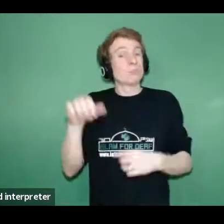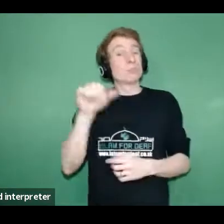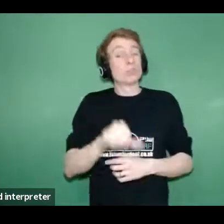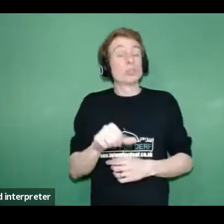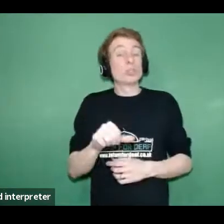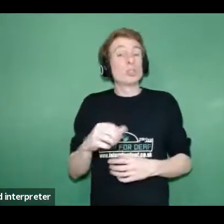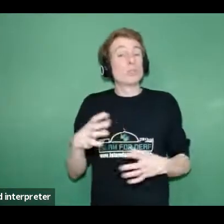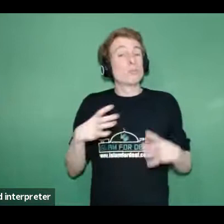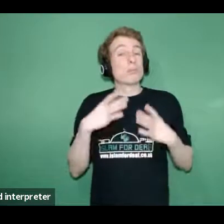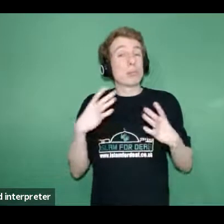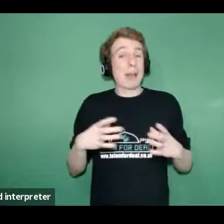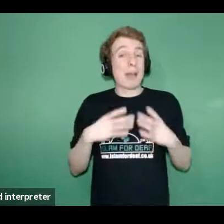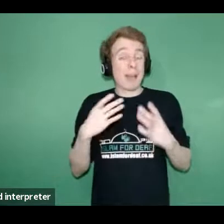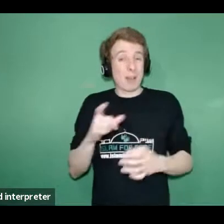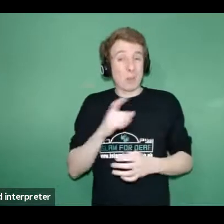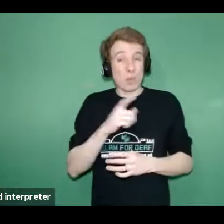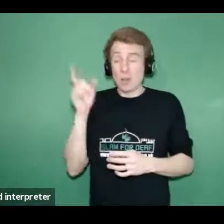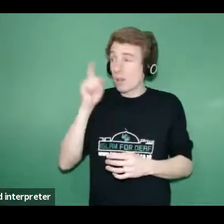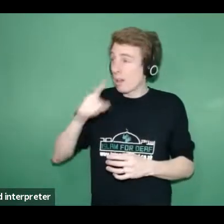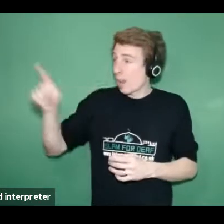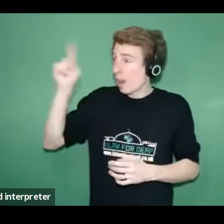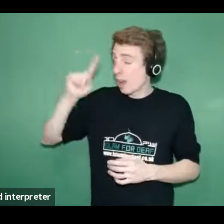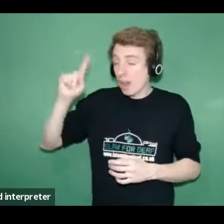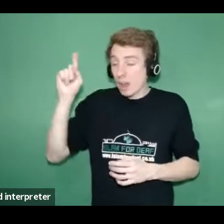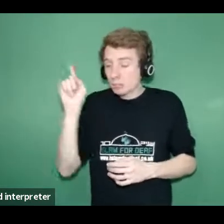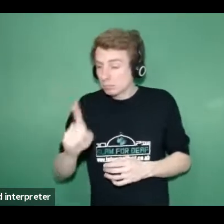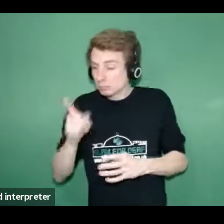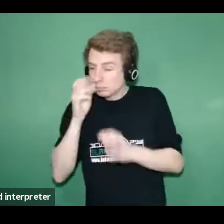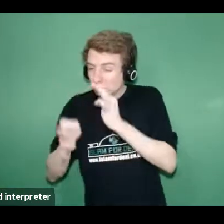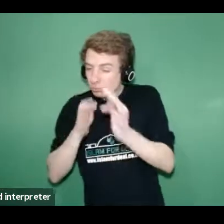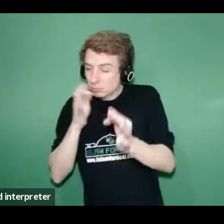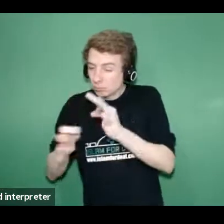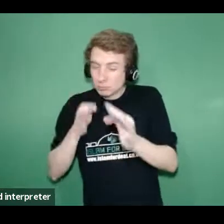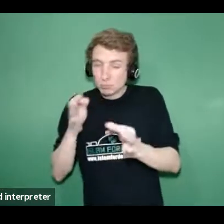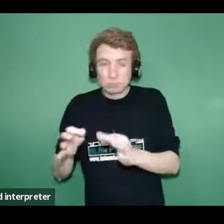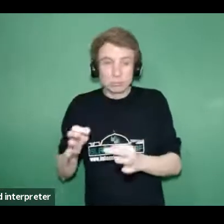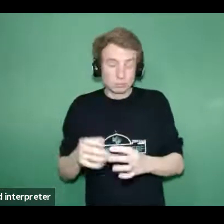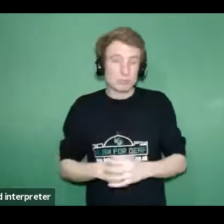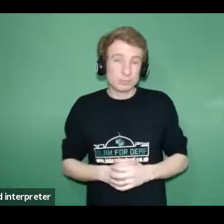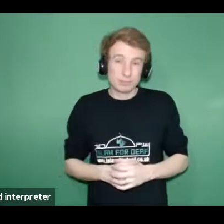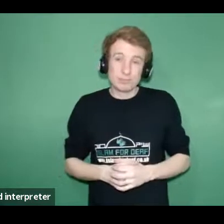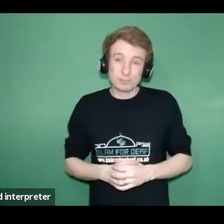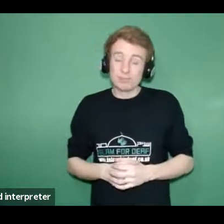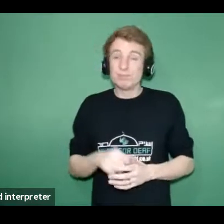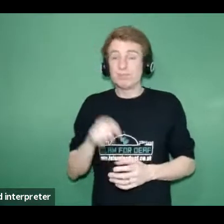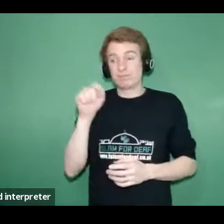holding, that they'll be held into account, and their reckoning in the hereafter.